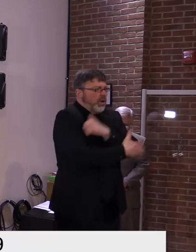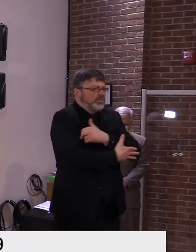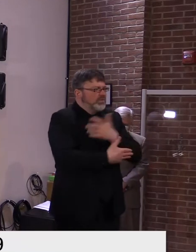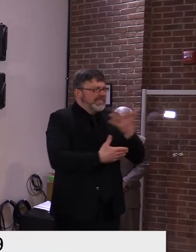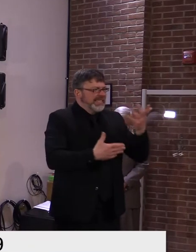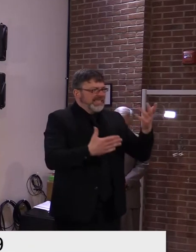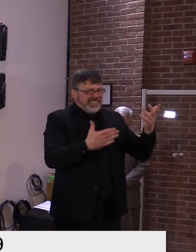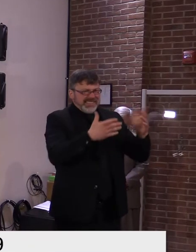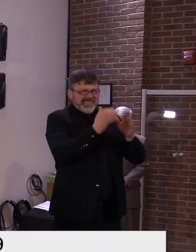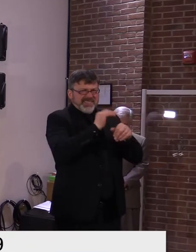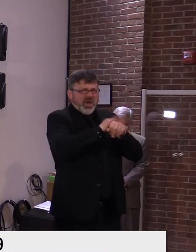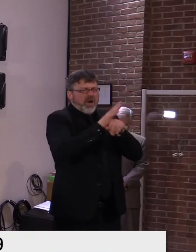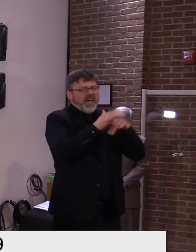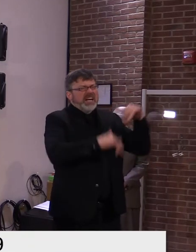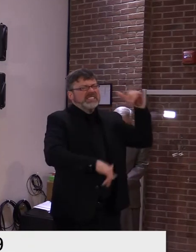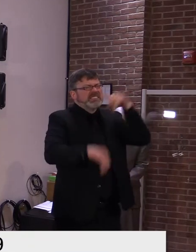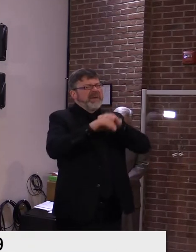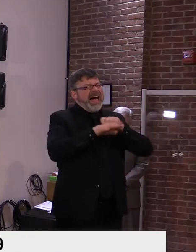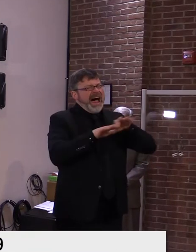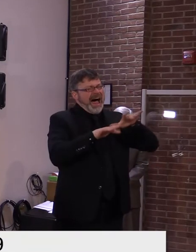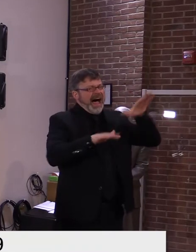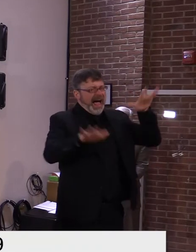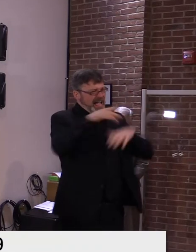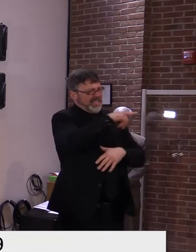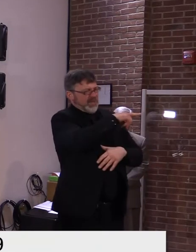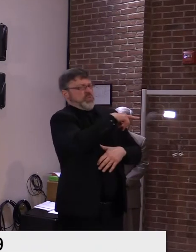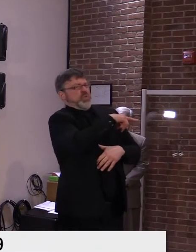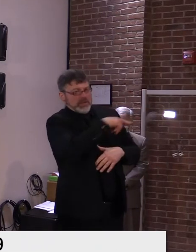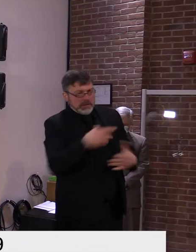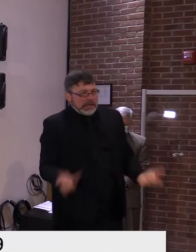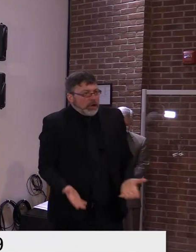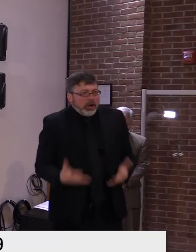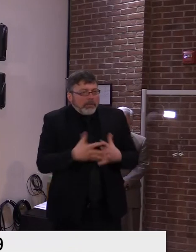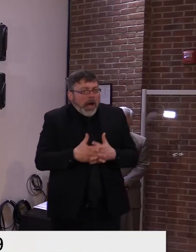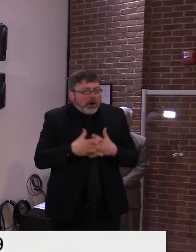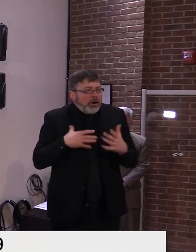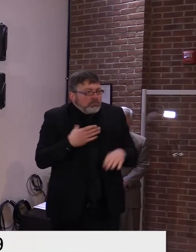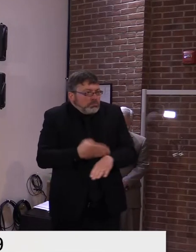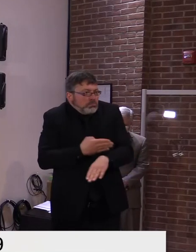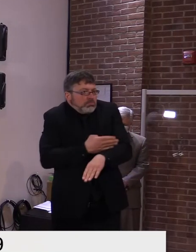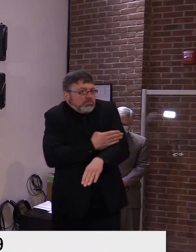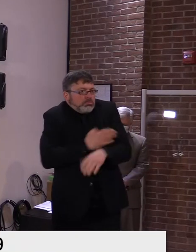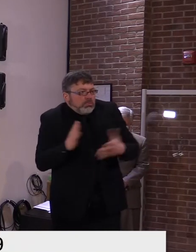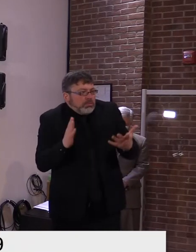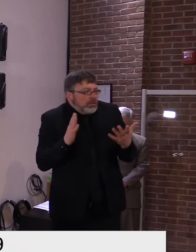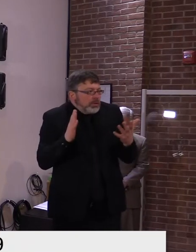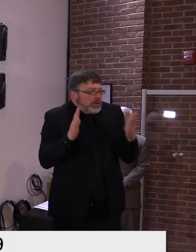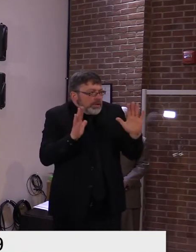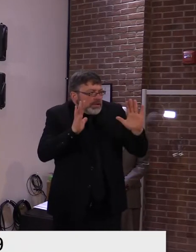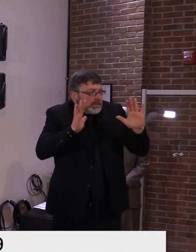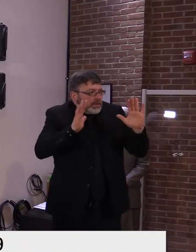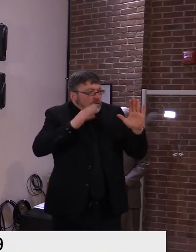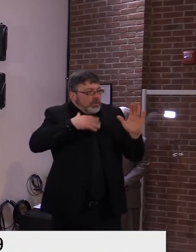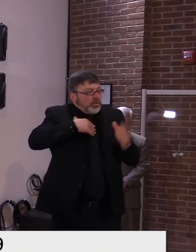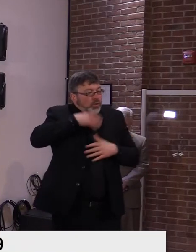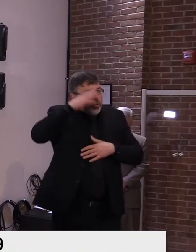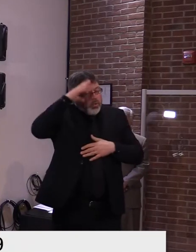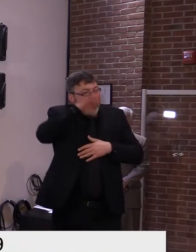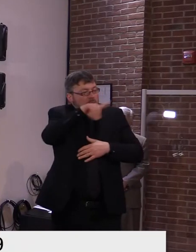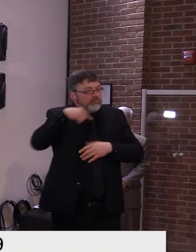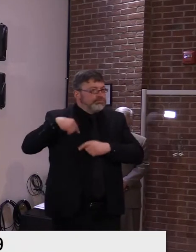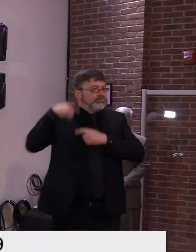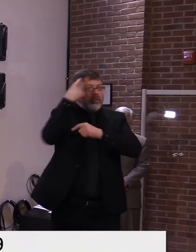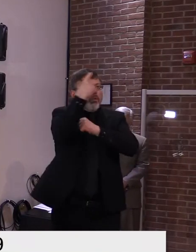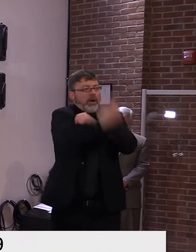that's just the reality we face. And we know that pandemic fatigue has played a role